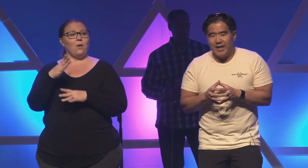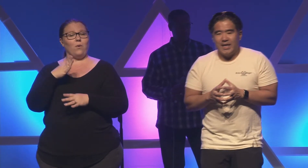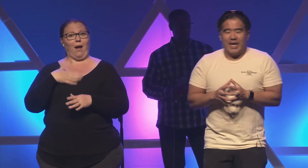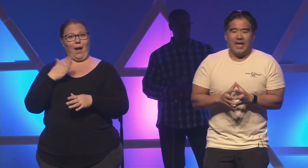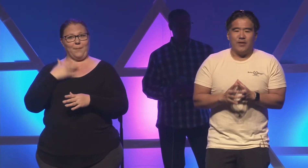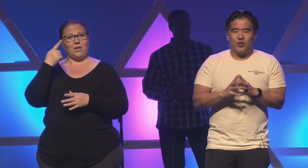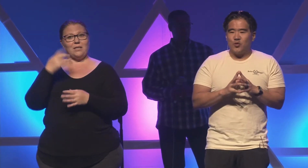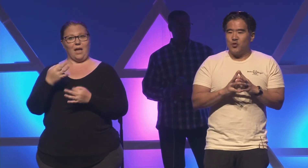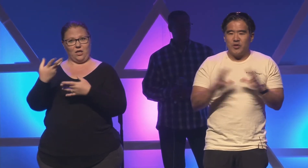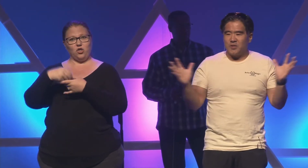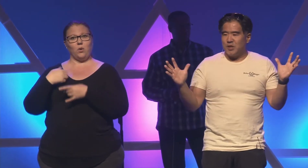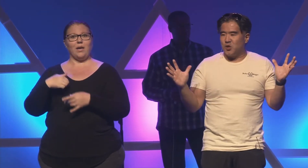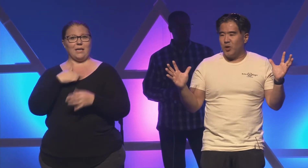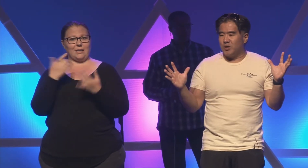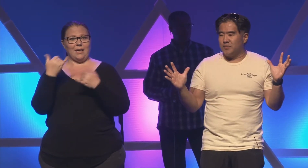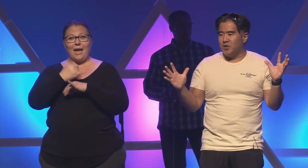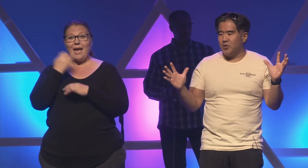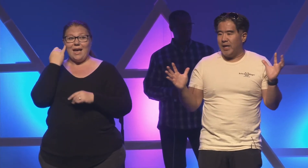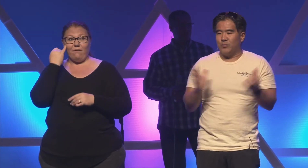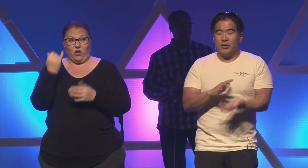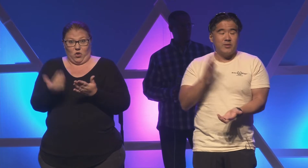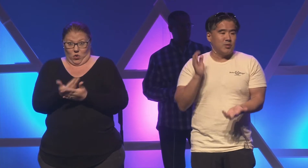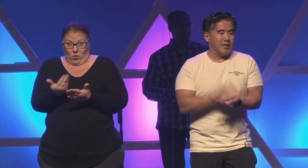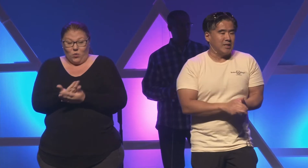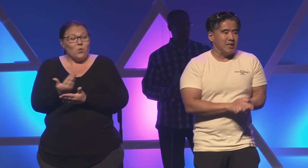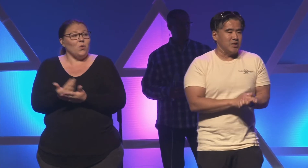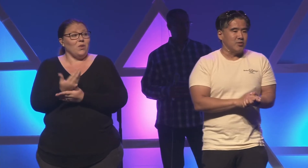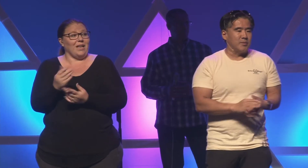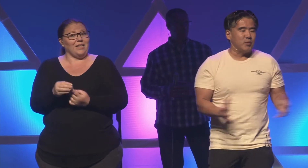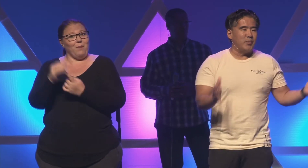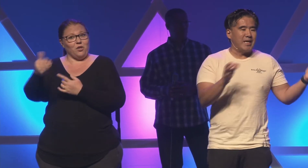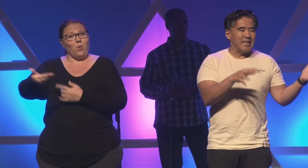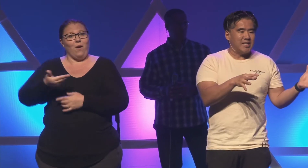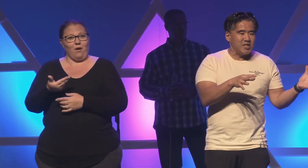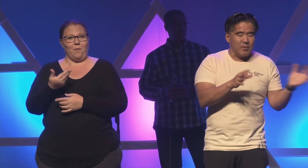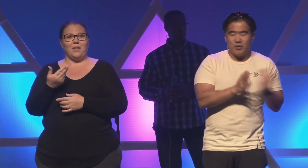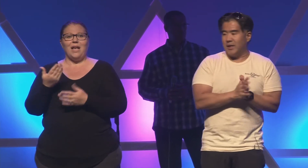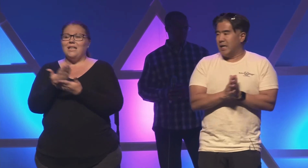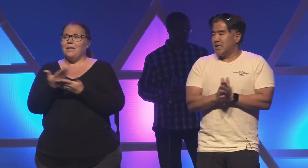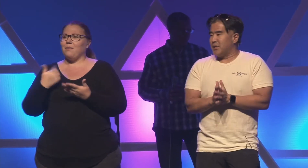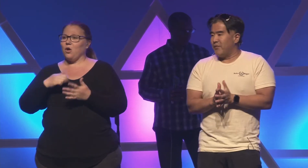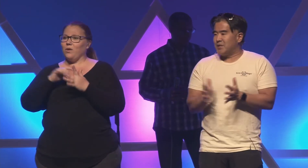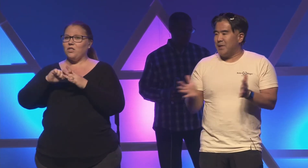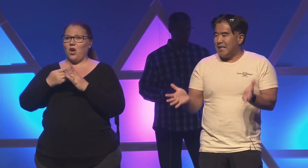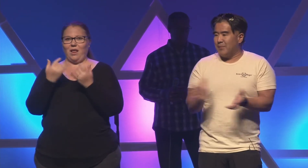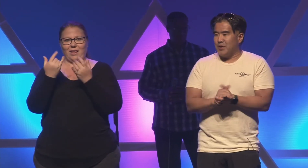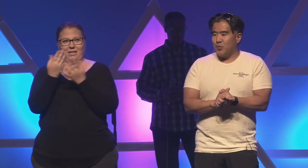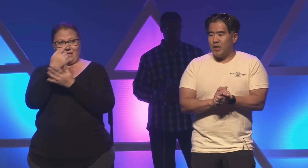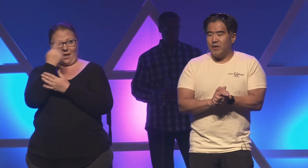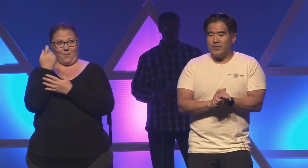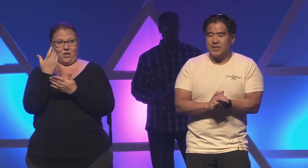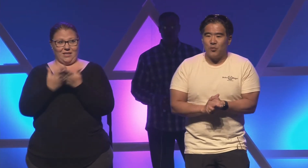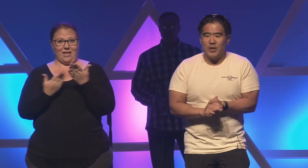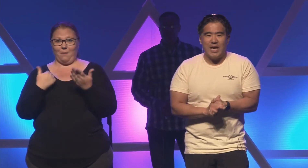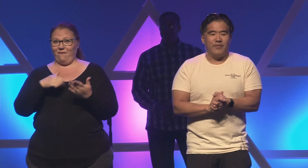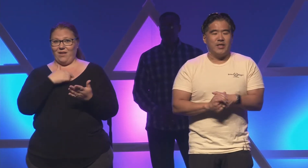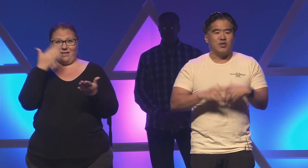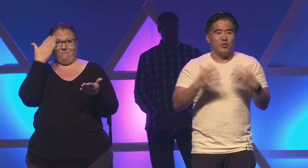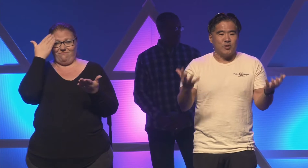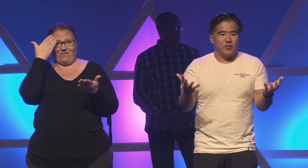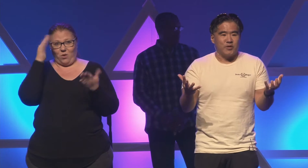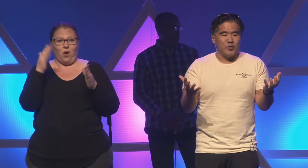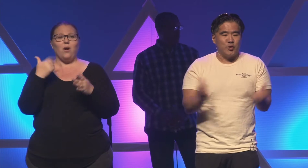today. And if you're new here, a special welcome to you. And one of the things we'd like to let you know, something we began this summer that some of us may not be aware of, is that we